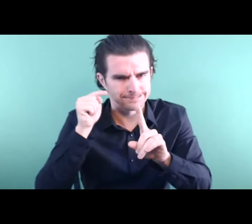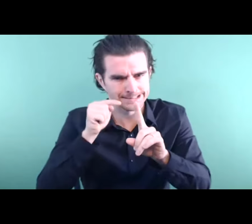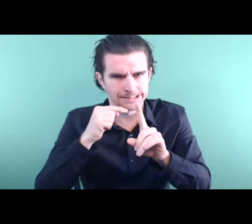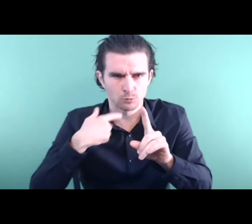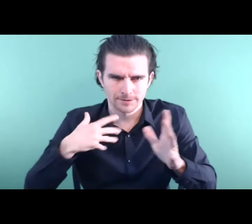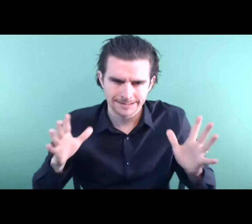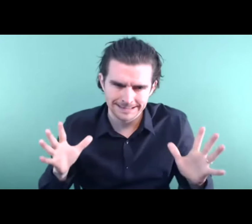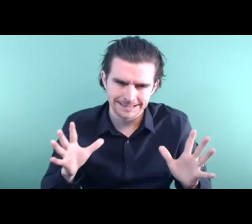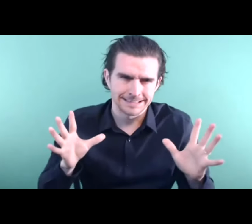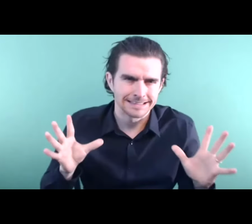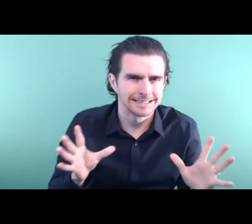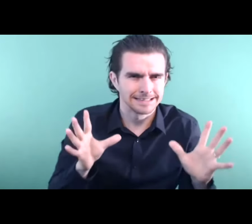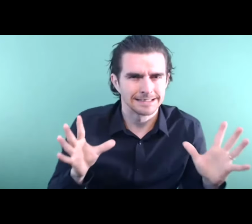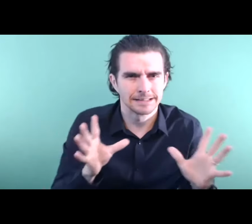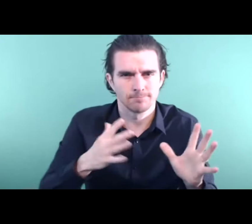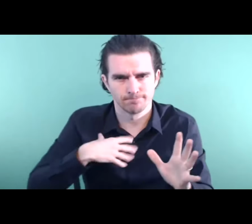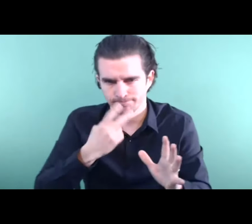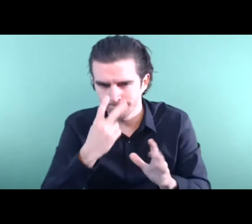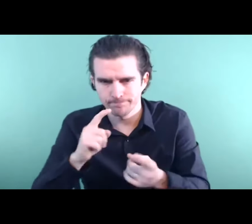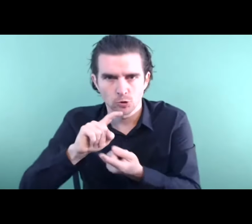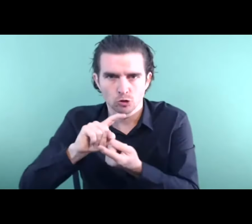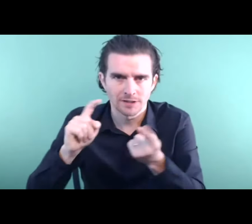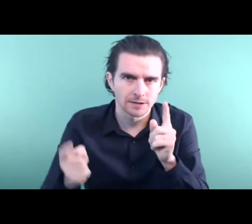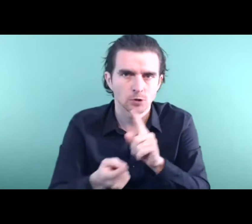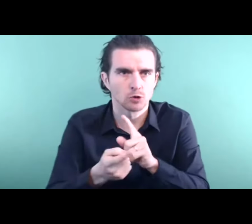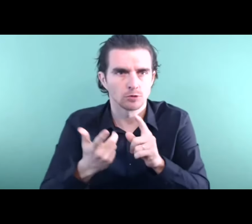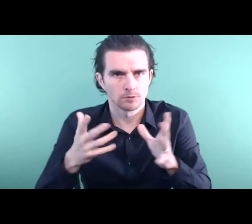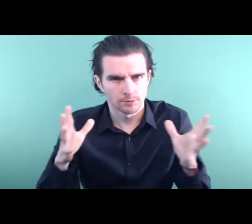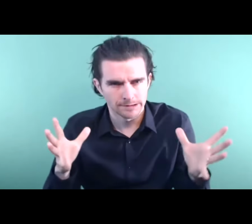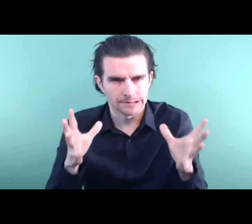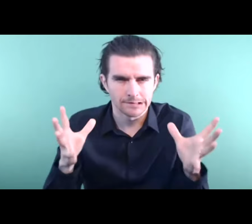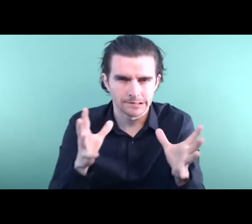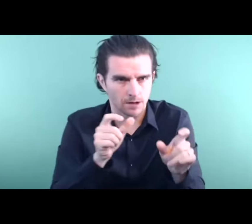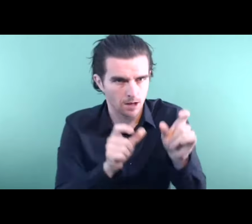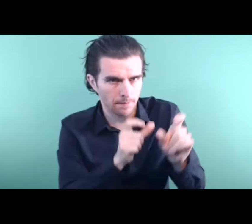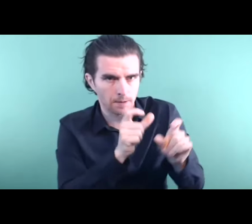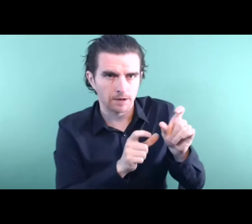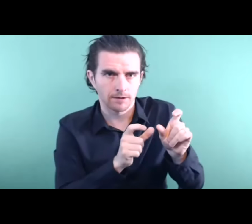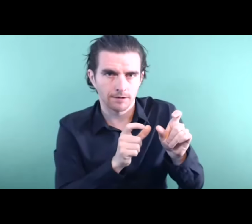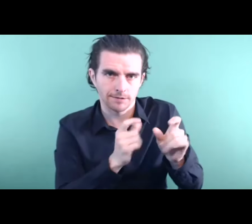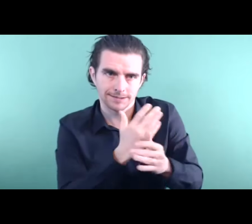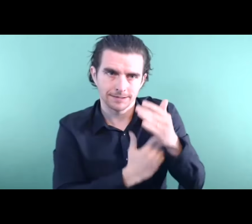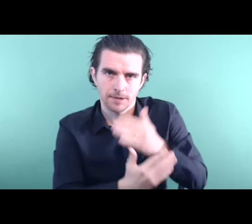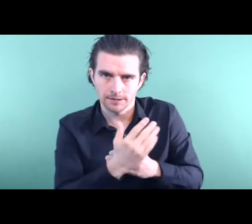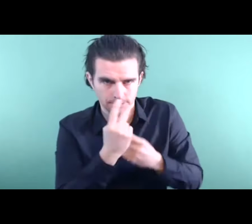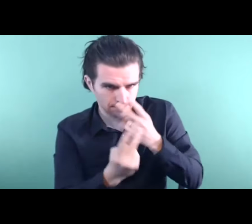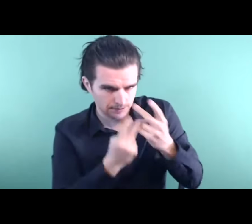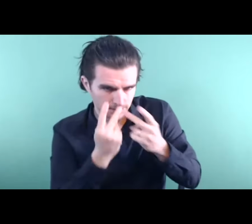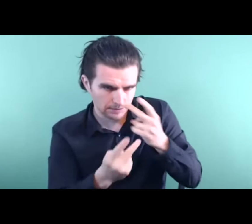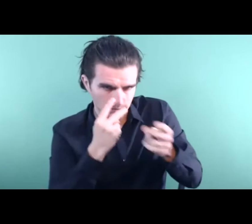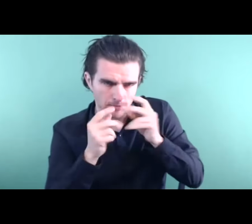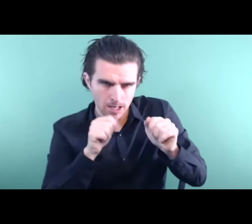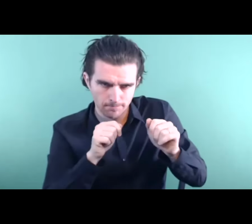so important to have this conversation with the academic world? Because in everything we